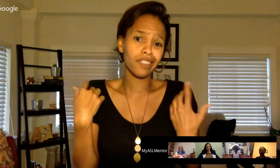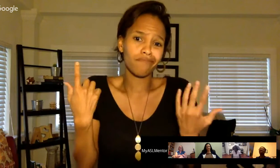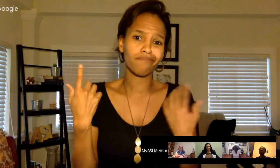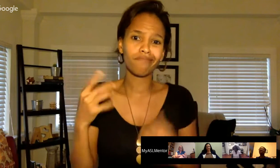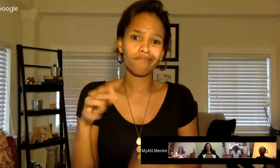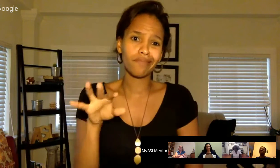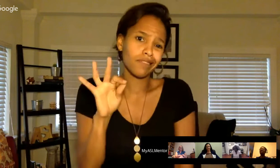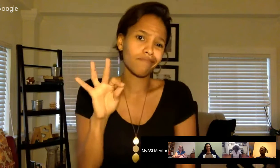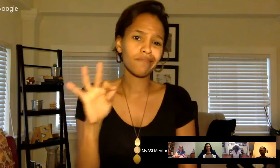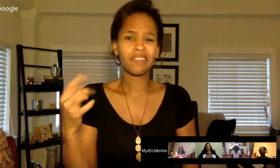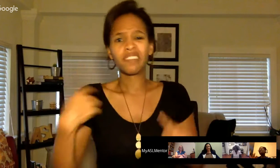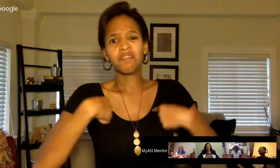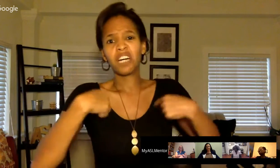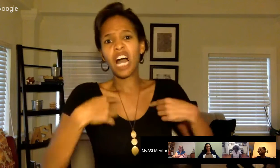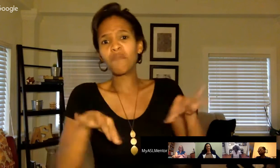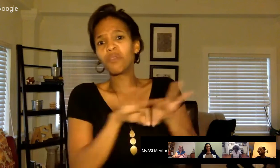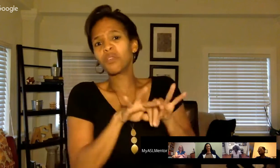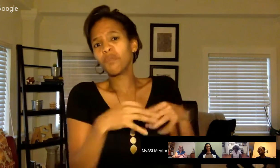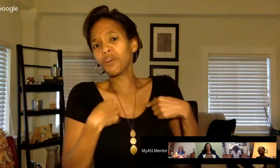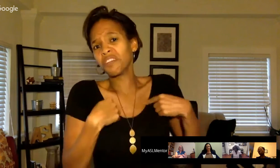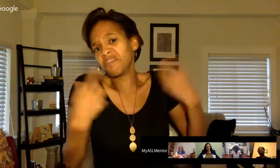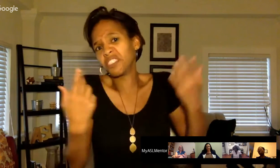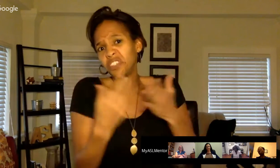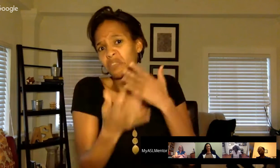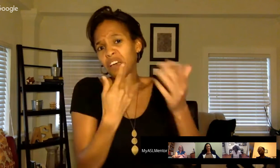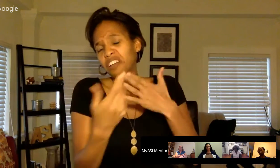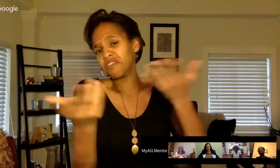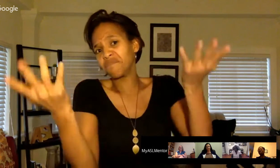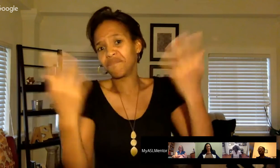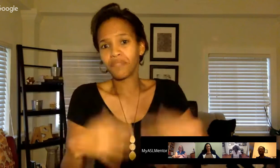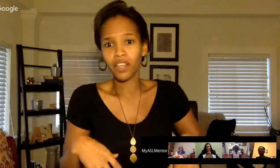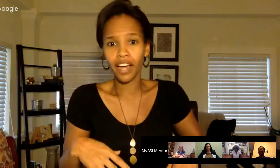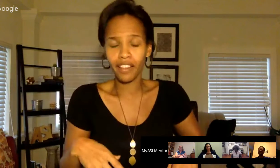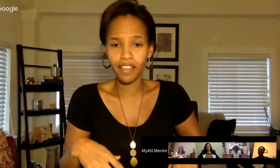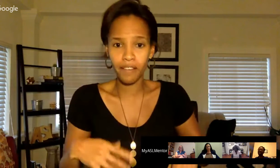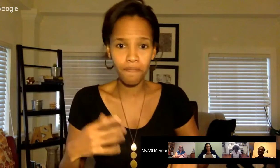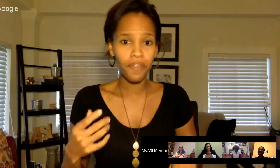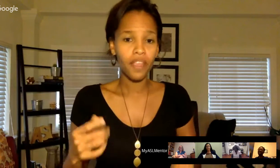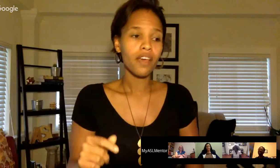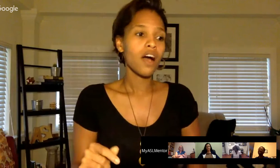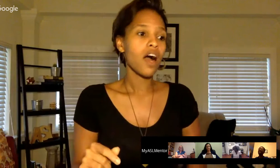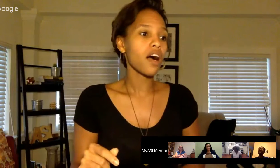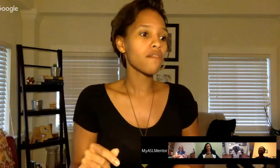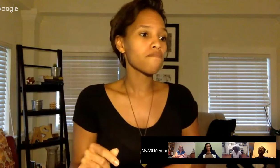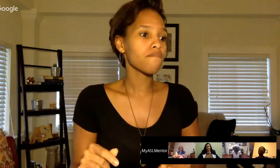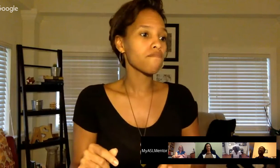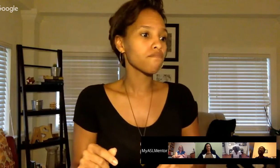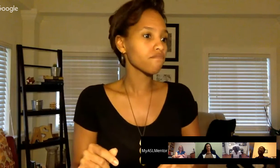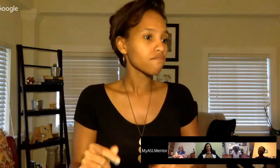doesn't matter. I'm most important, so it doesn't matter kind of thing.